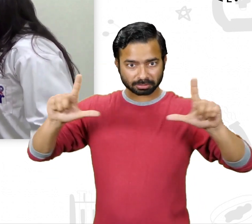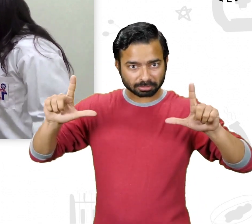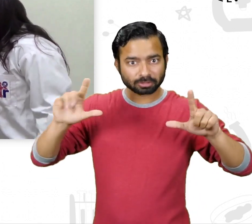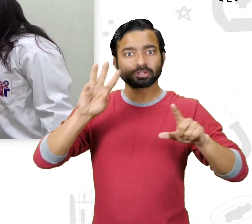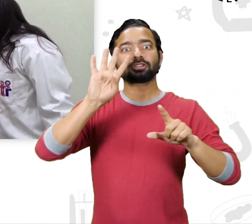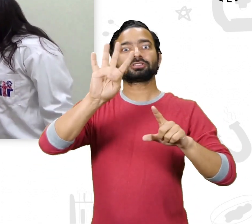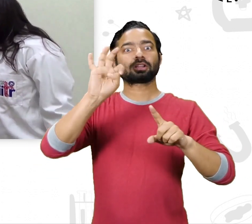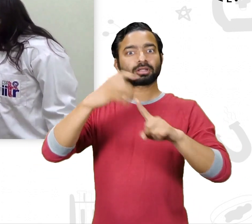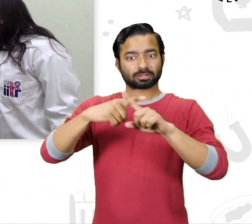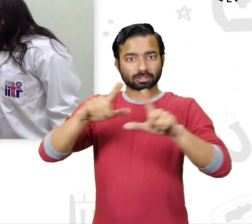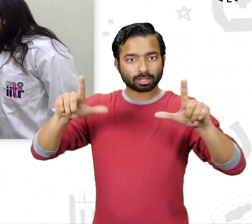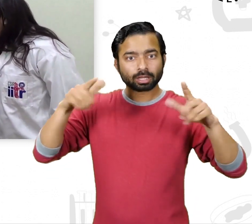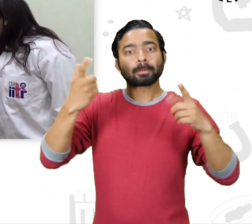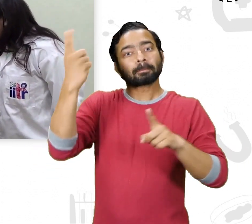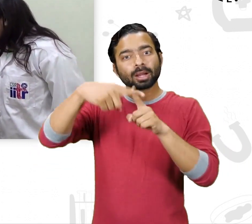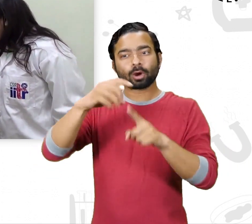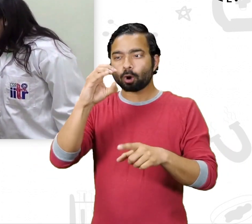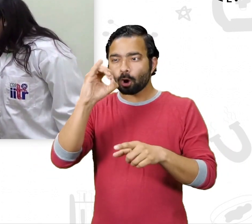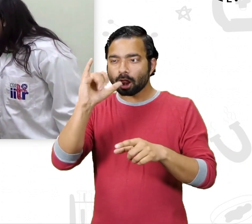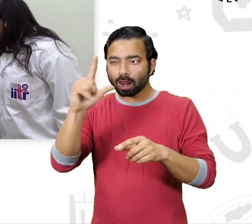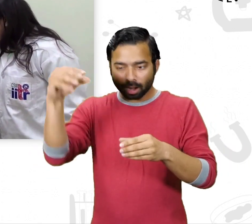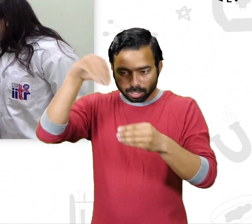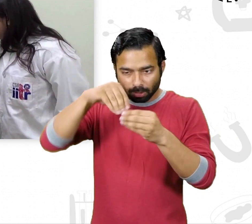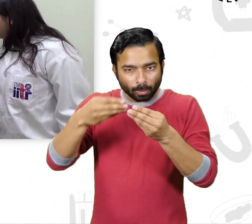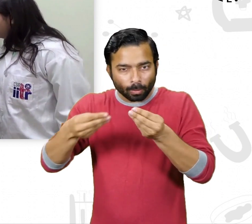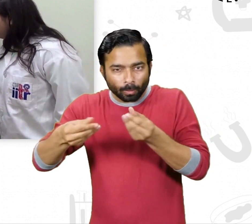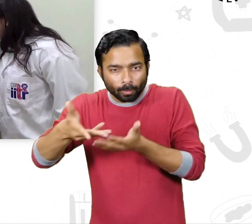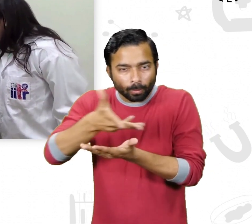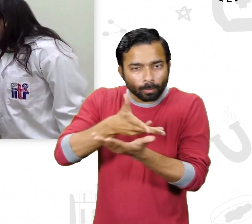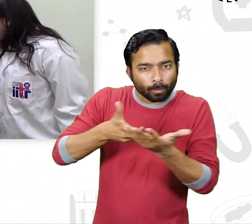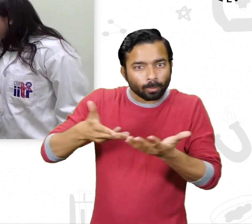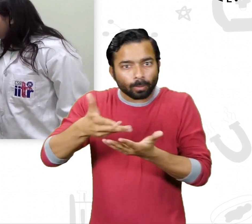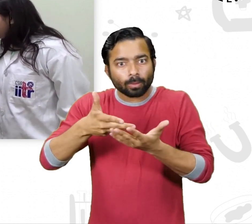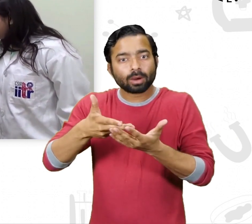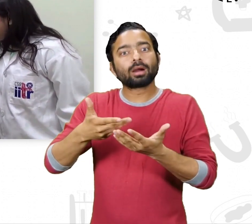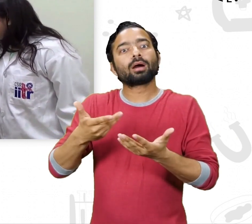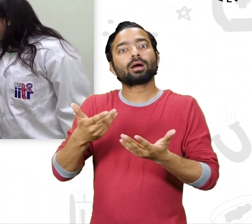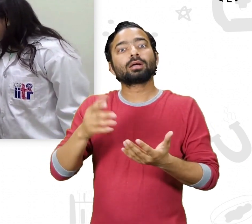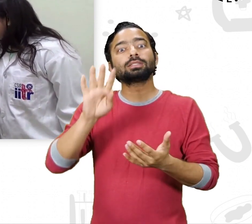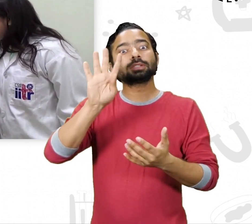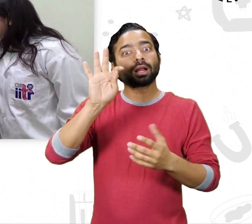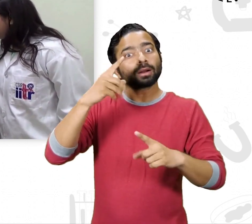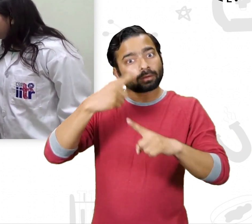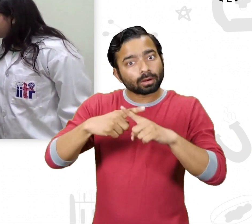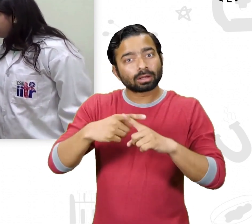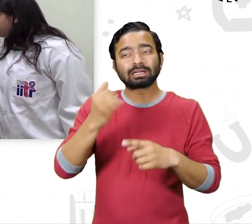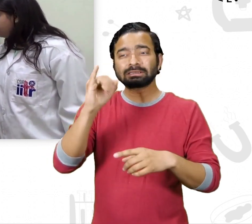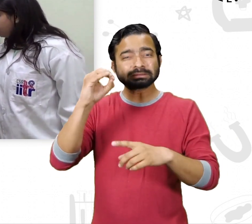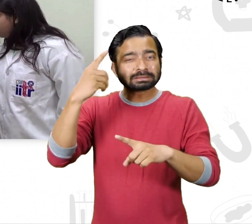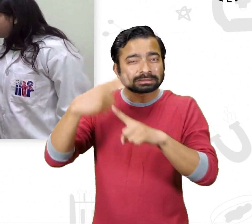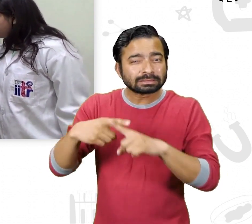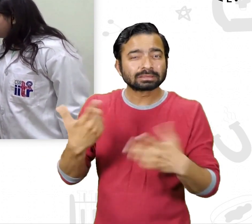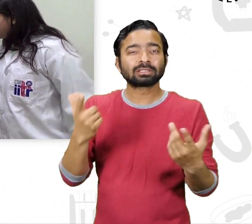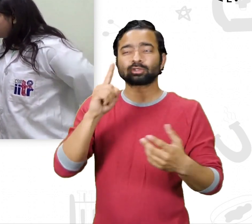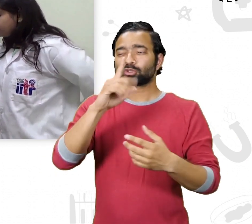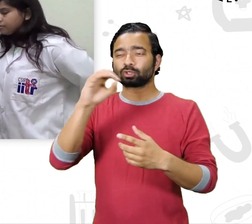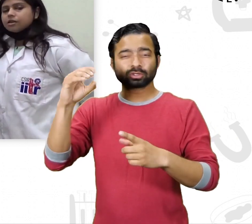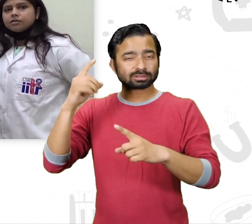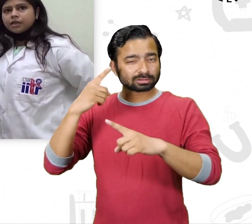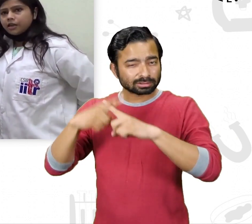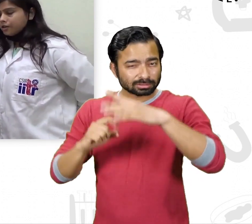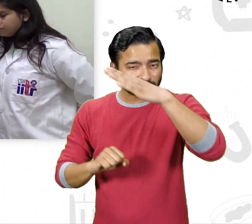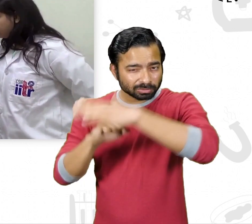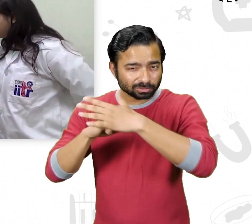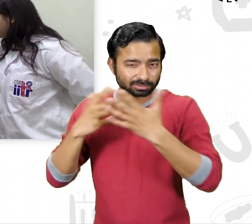By using this control panel, we generally select the objective lenses. This contains